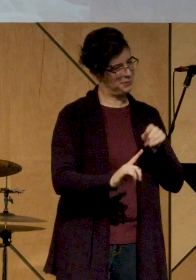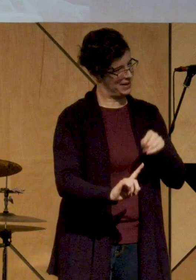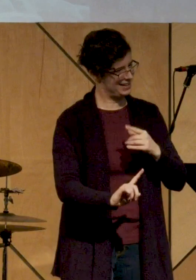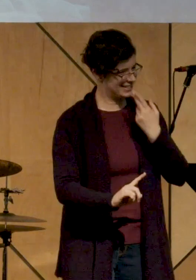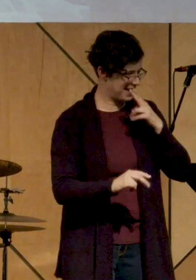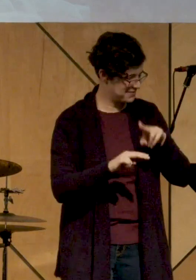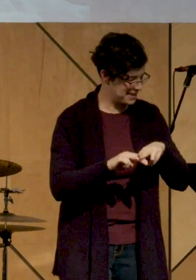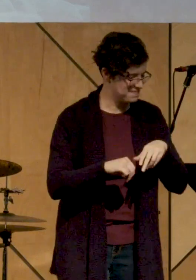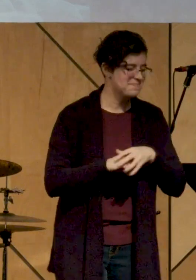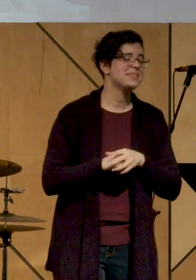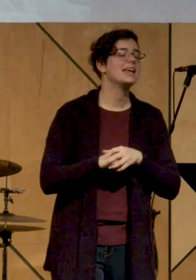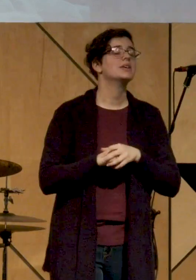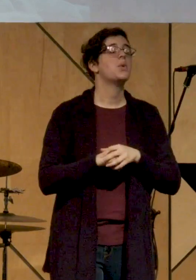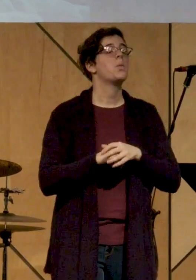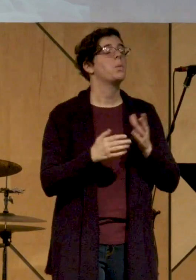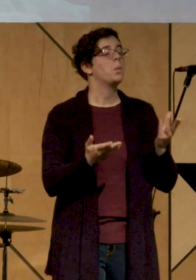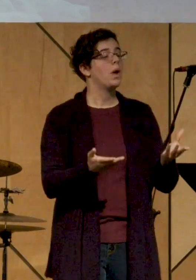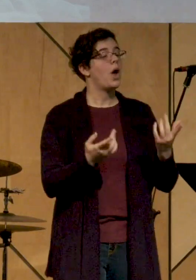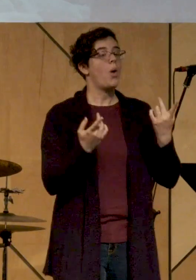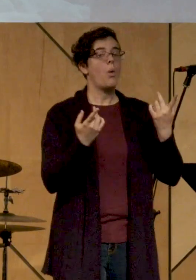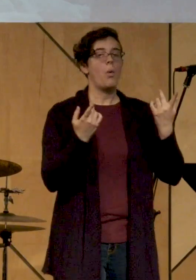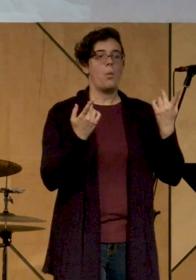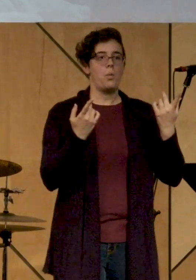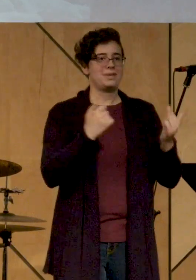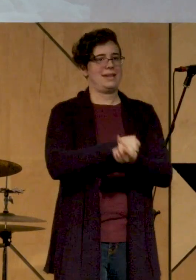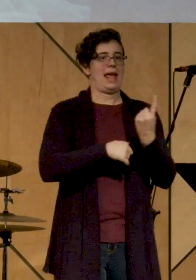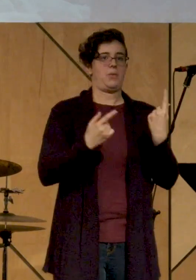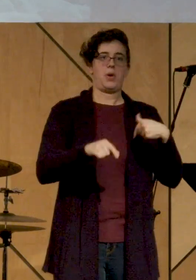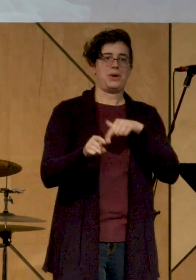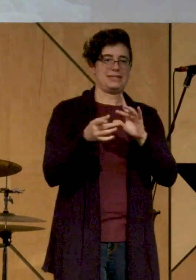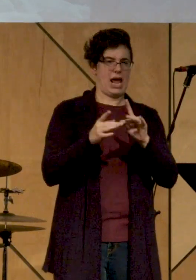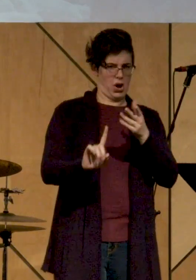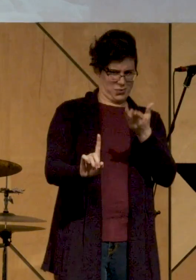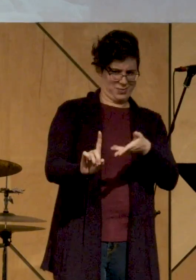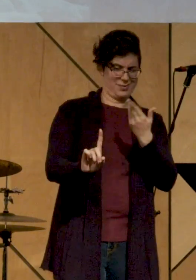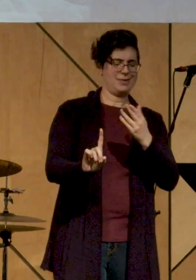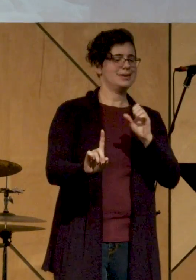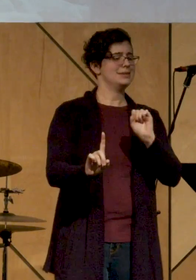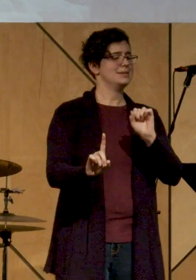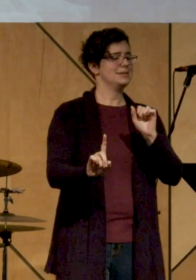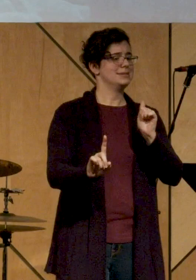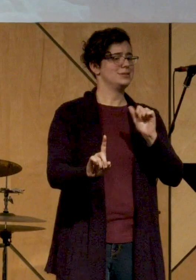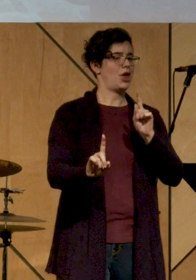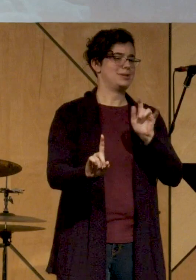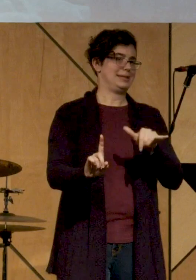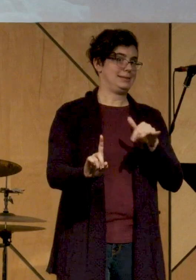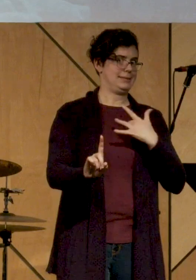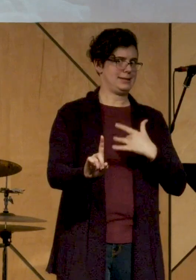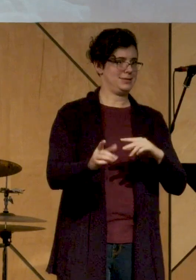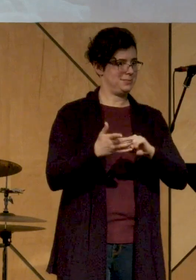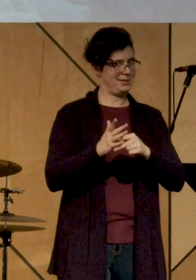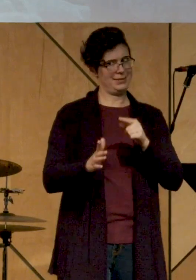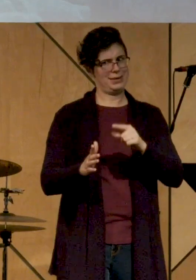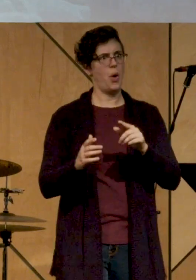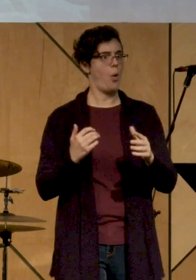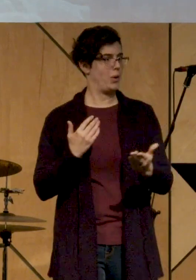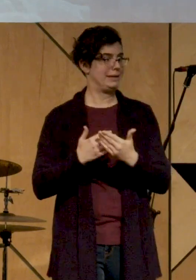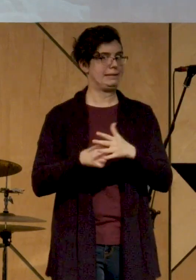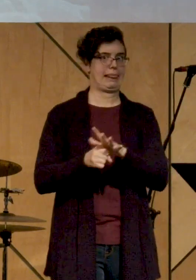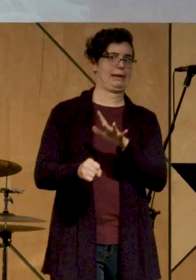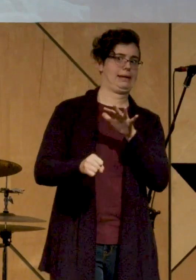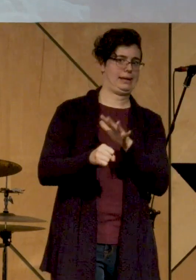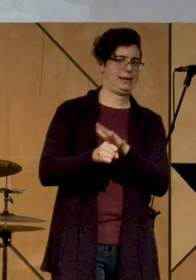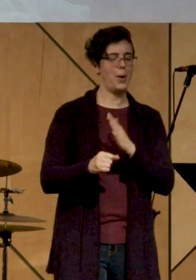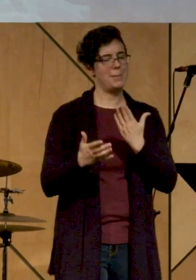fun. Today, when we say someone's salty, it means kind of like easily angered or kind